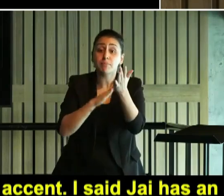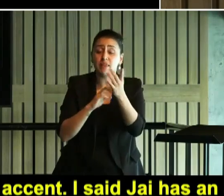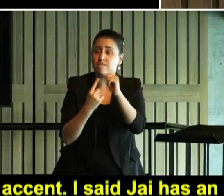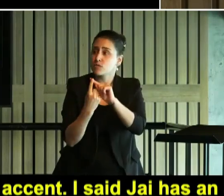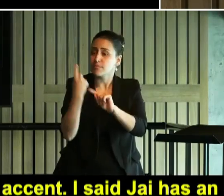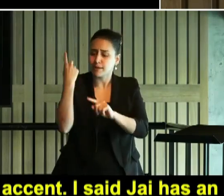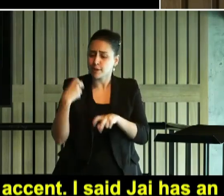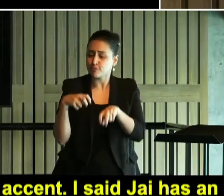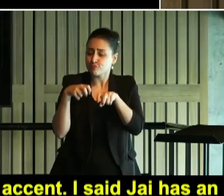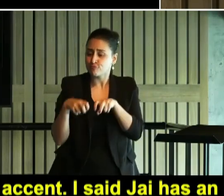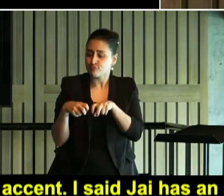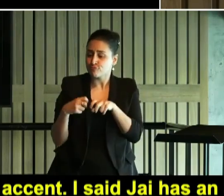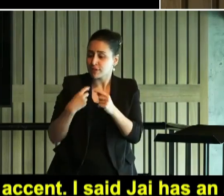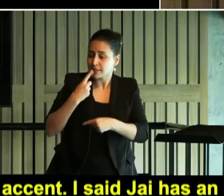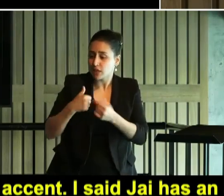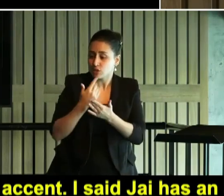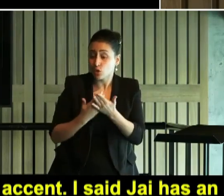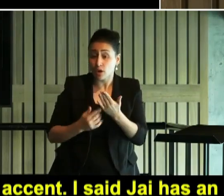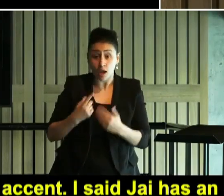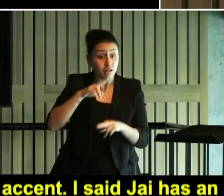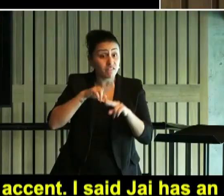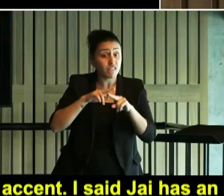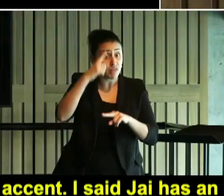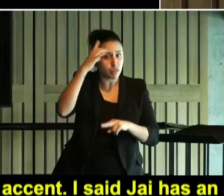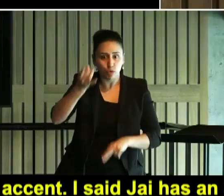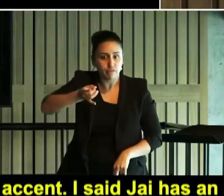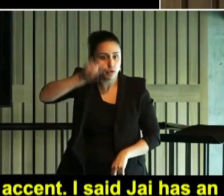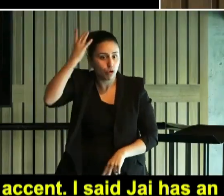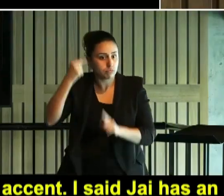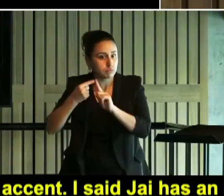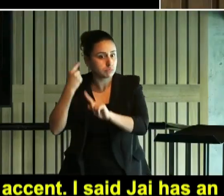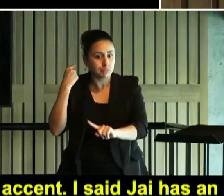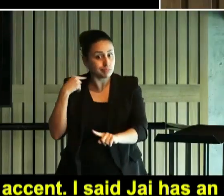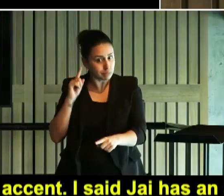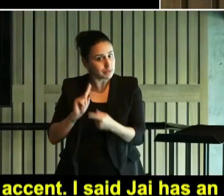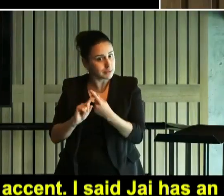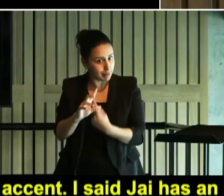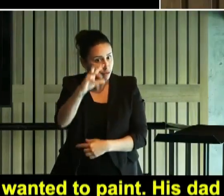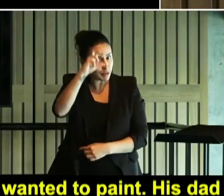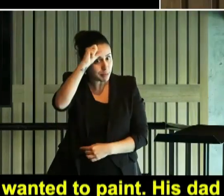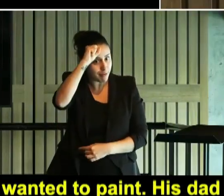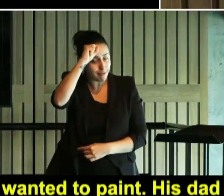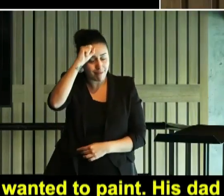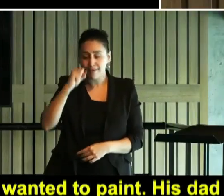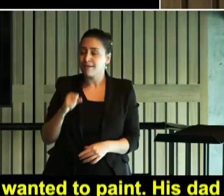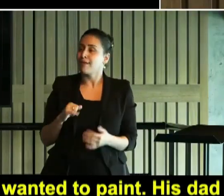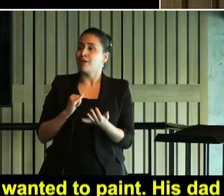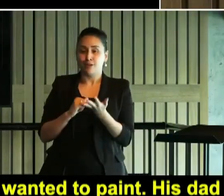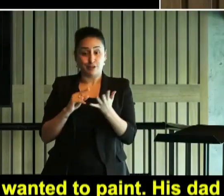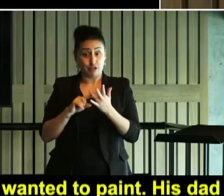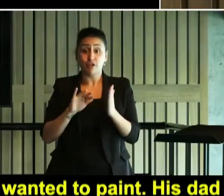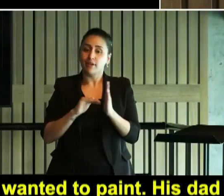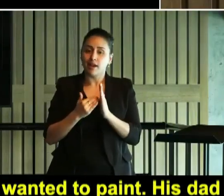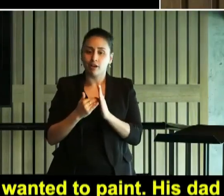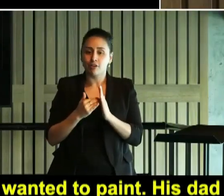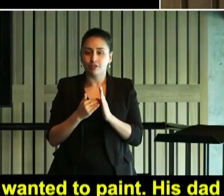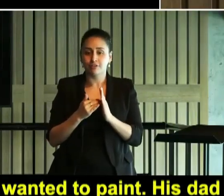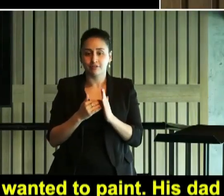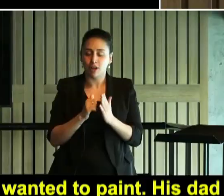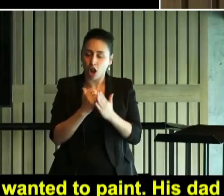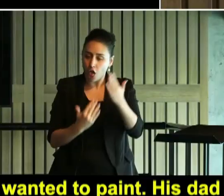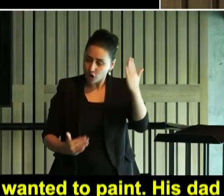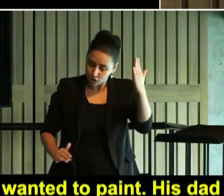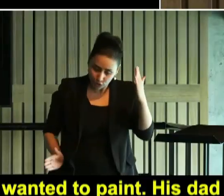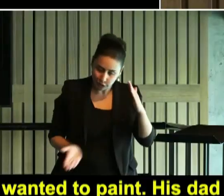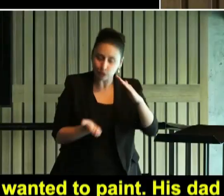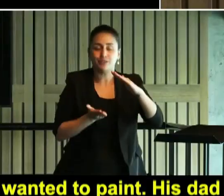remembered that tree. So he did some amazing paintings. Long story short, he has a painting now hanging in the United Nations in